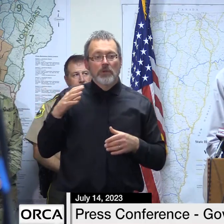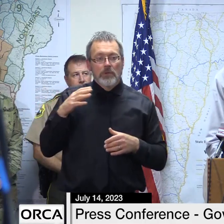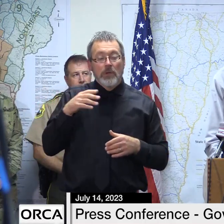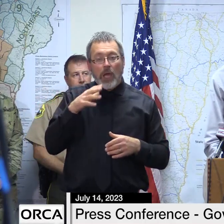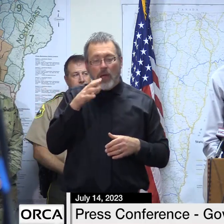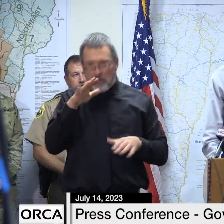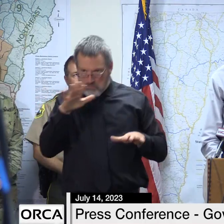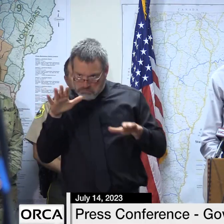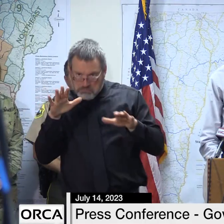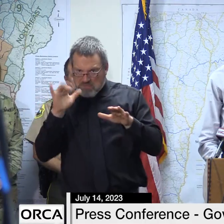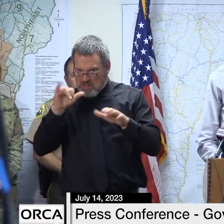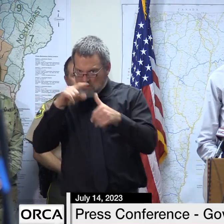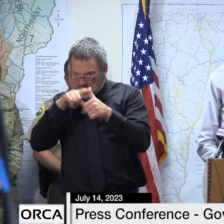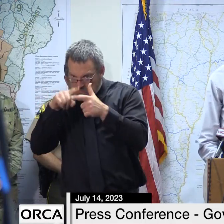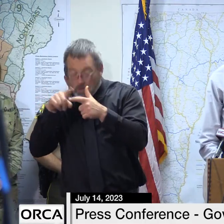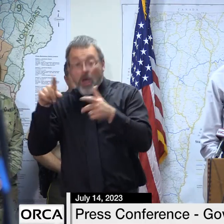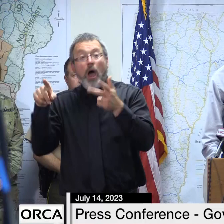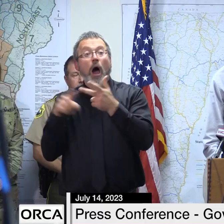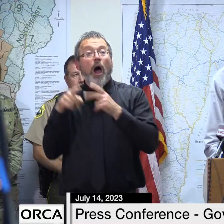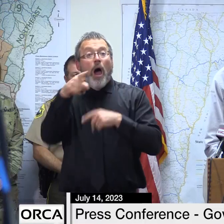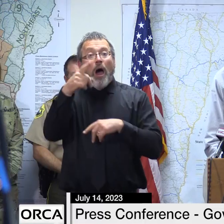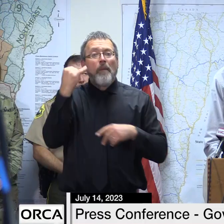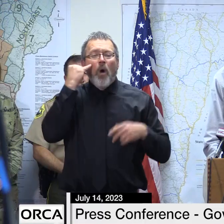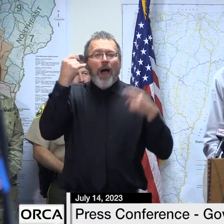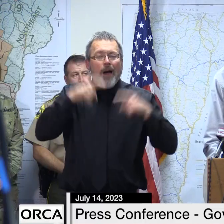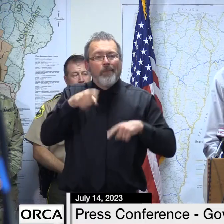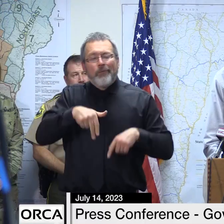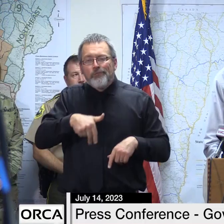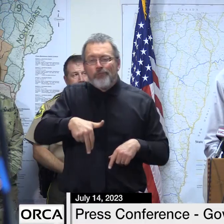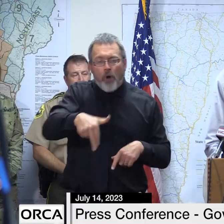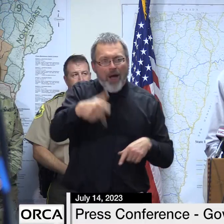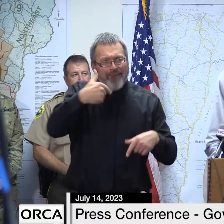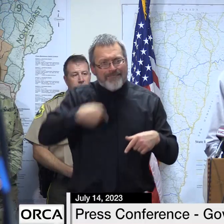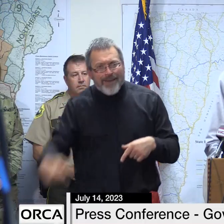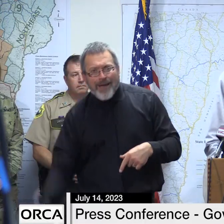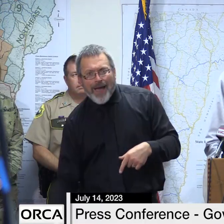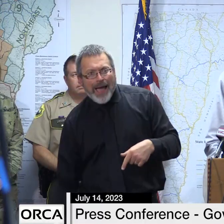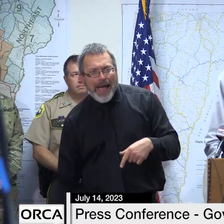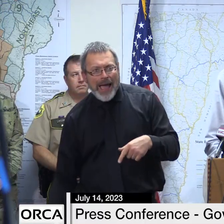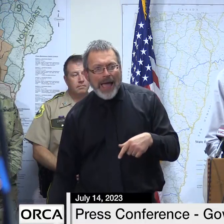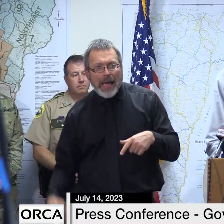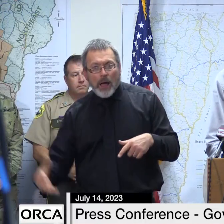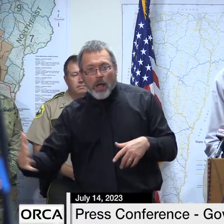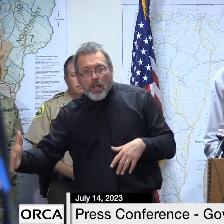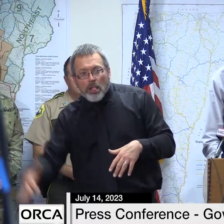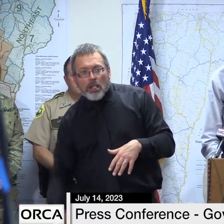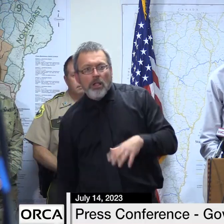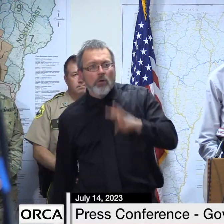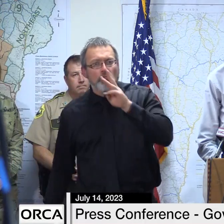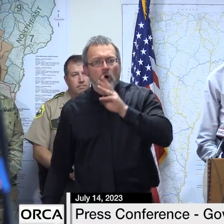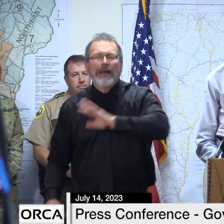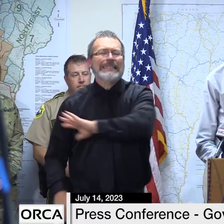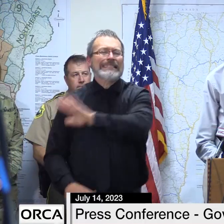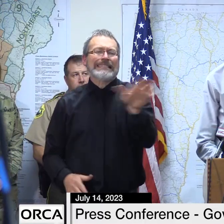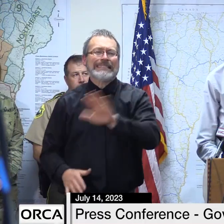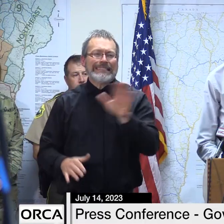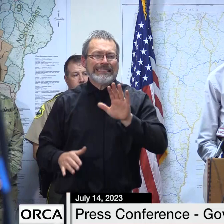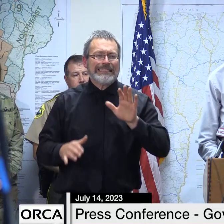with nails or the like, please remember to check your tetanus status and obtain a tetanus shot if that is due.